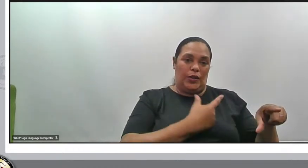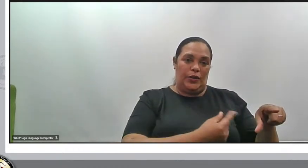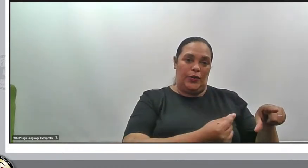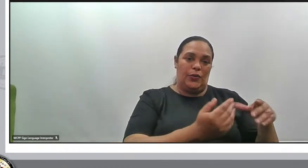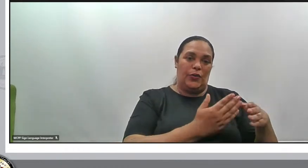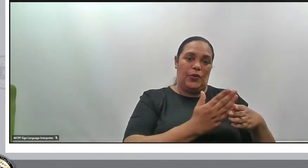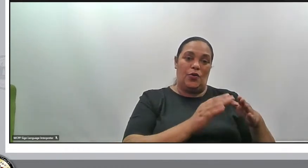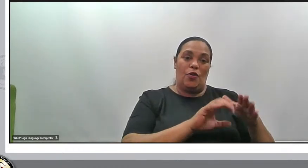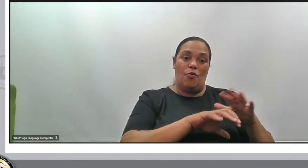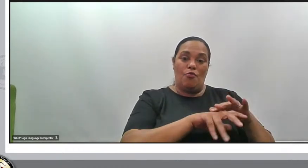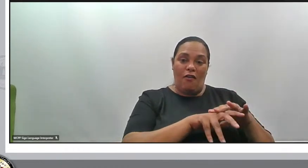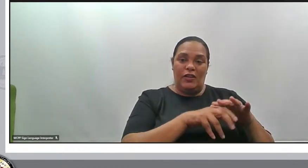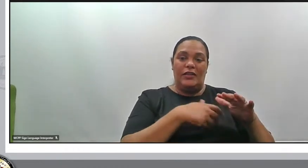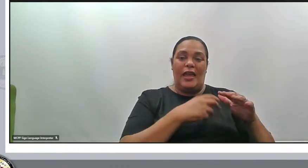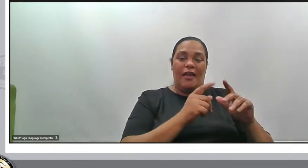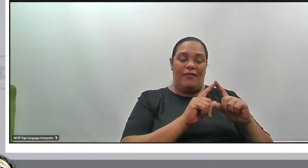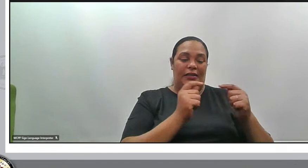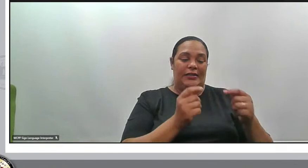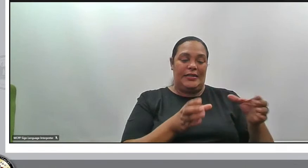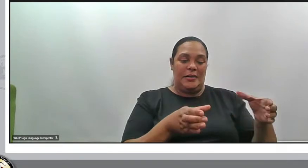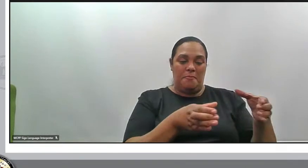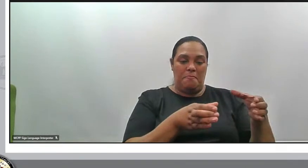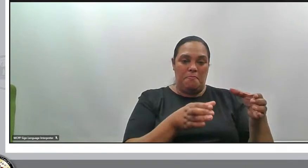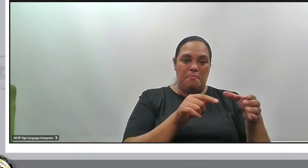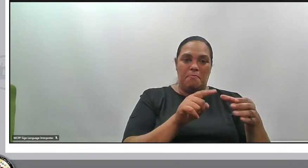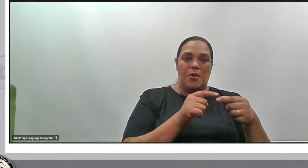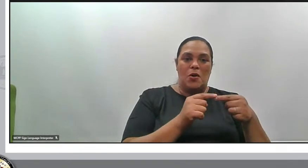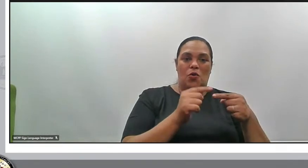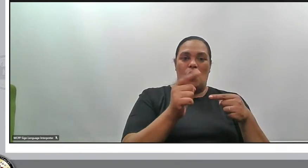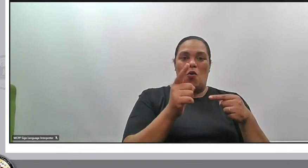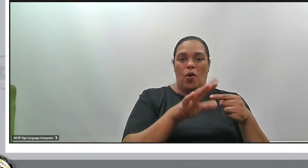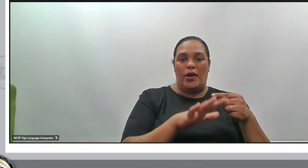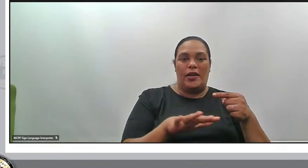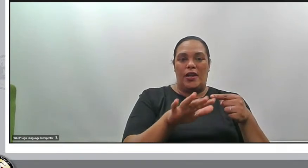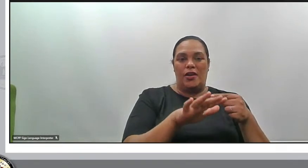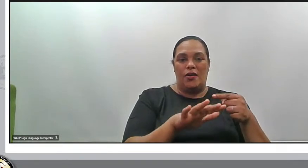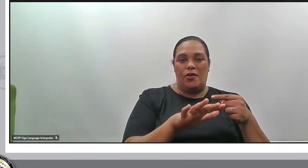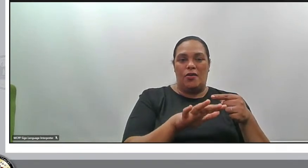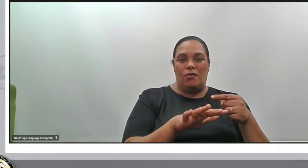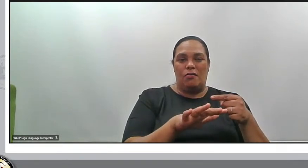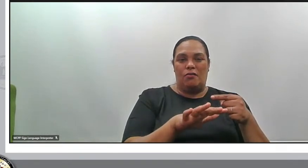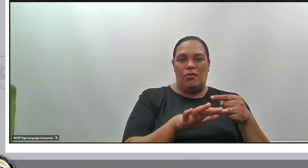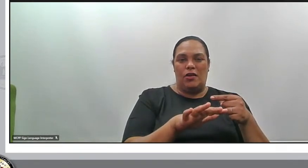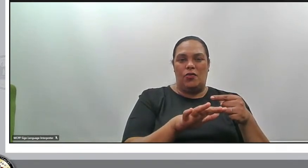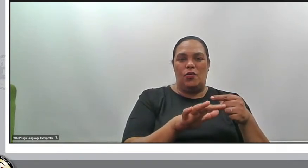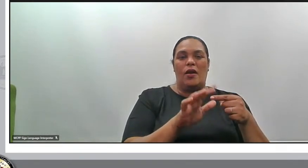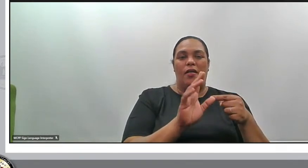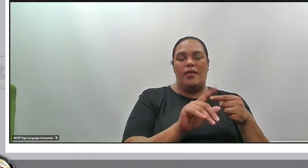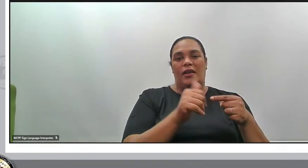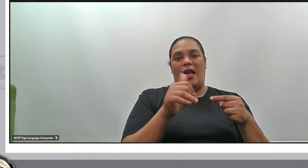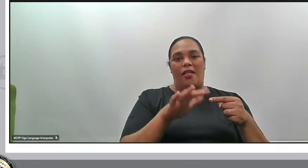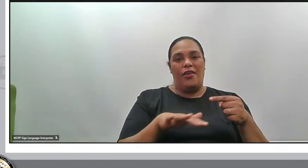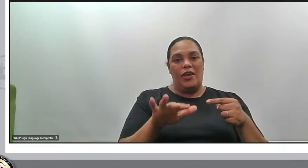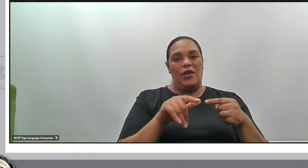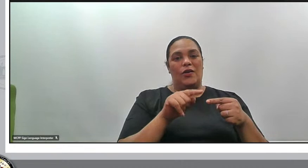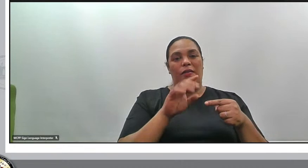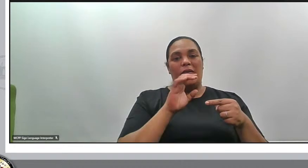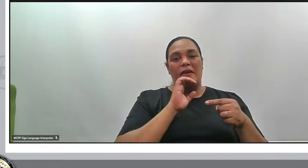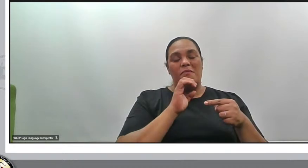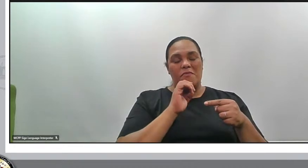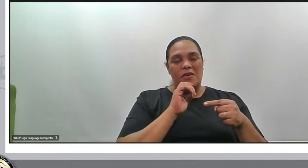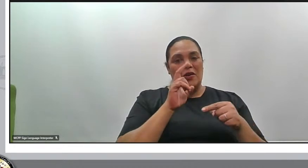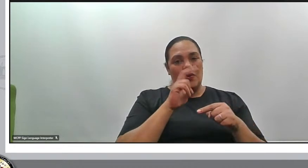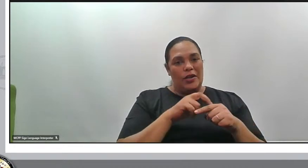the province, so we will have a team going in one area, going in another area, which means that we have